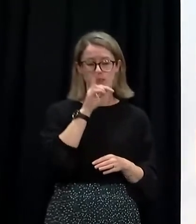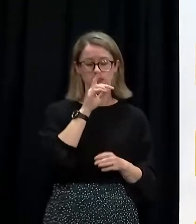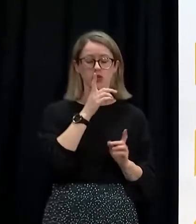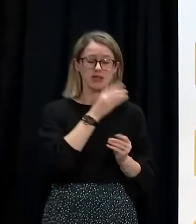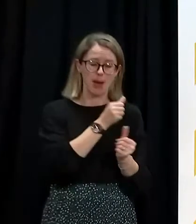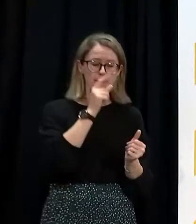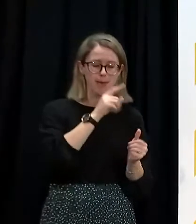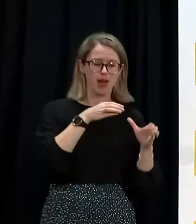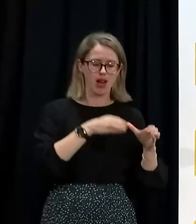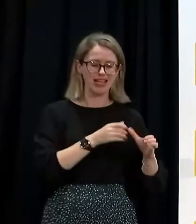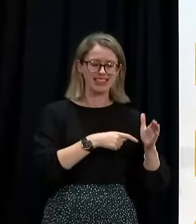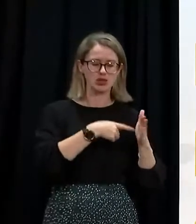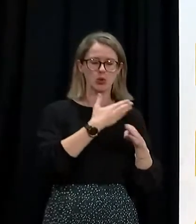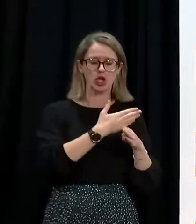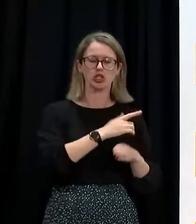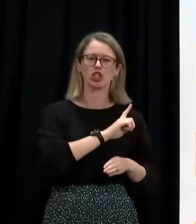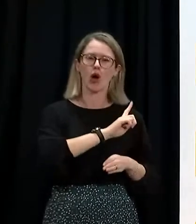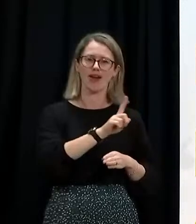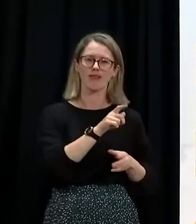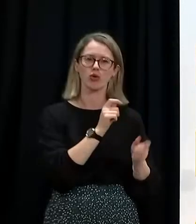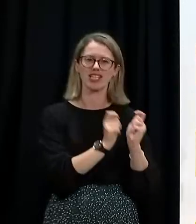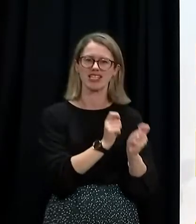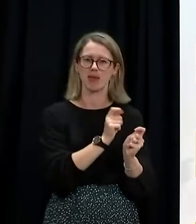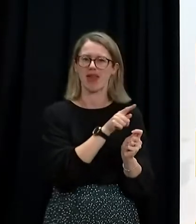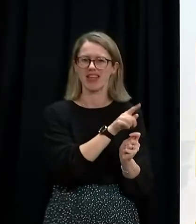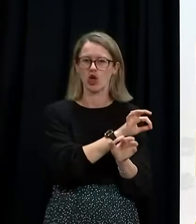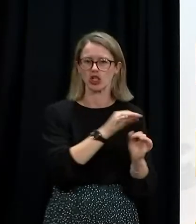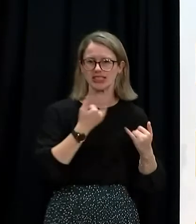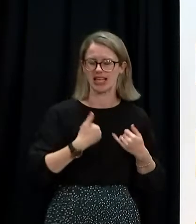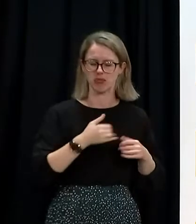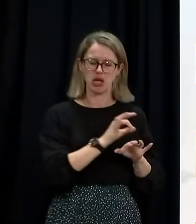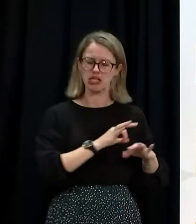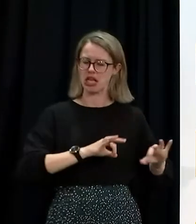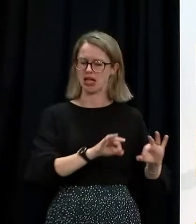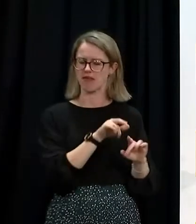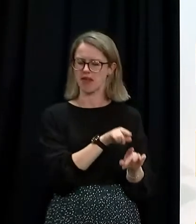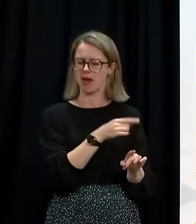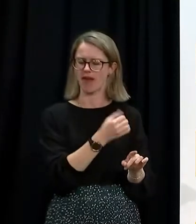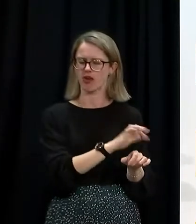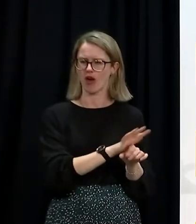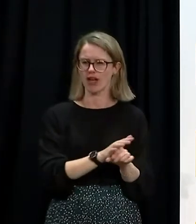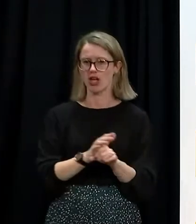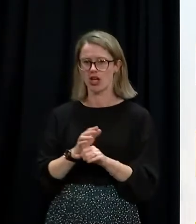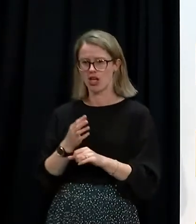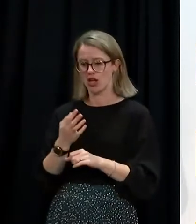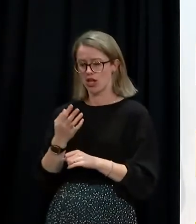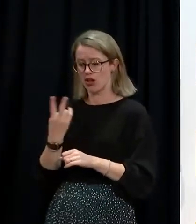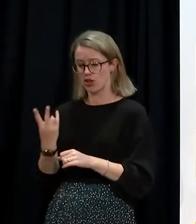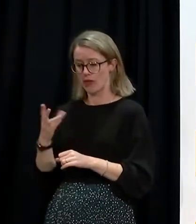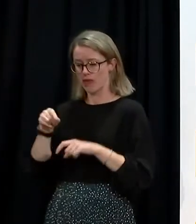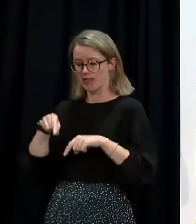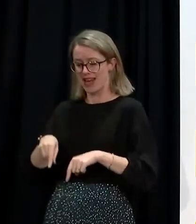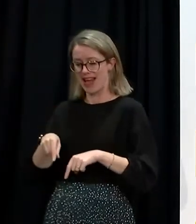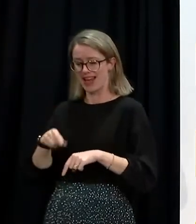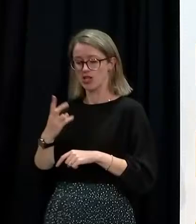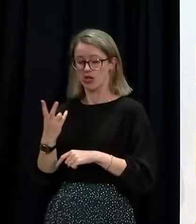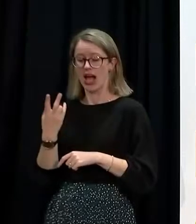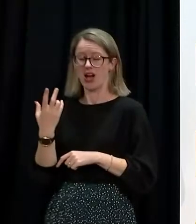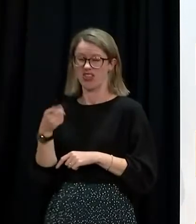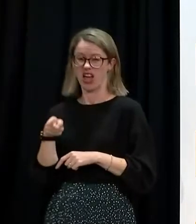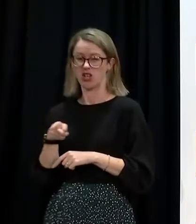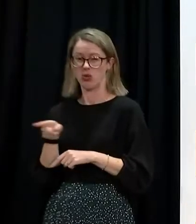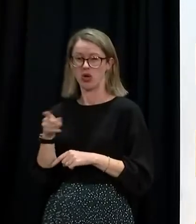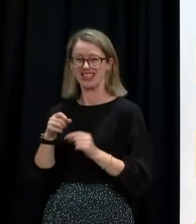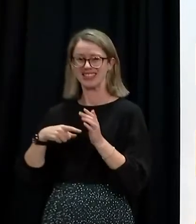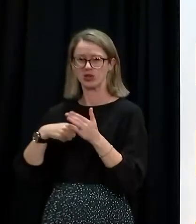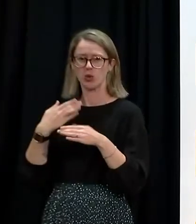from the cases we're announcing today, 20, my recollection is there were 2 who were essential workers, but we don't have any further information about that.